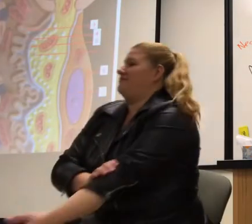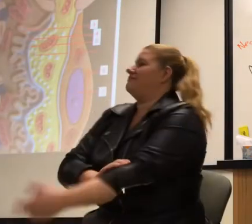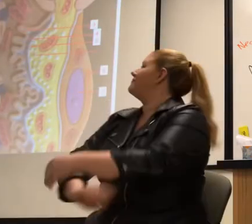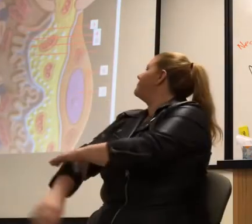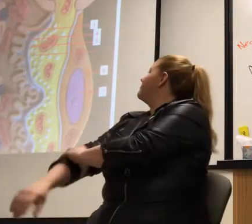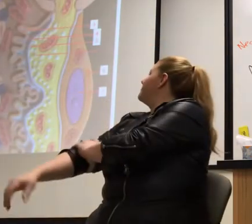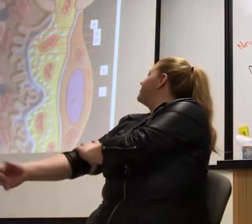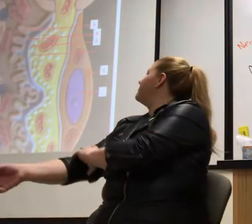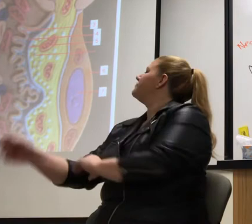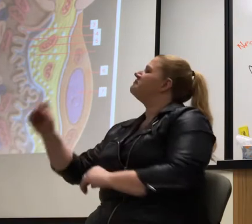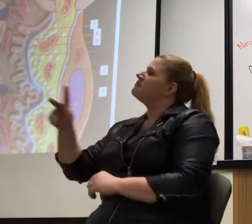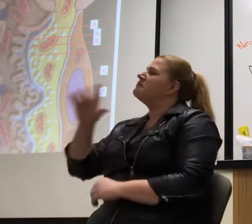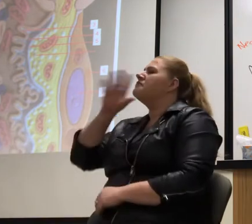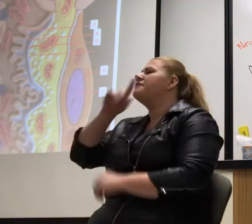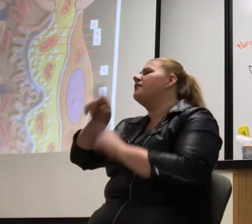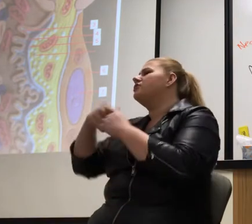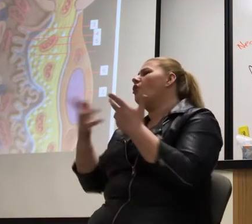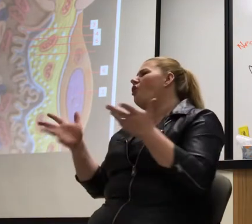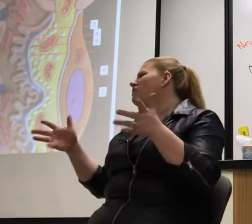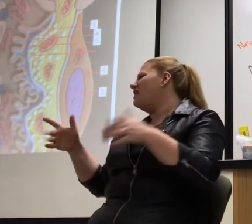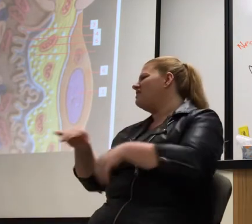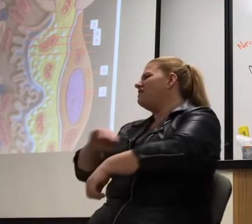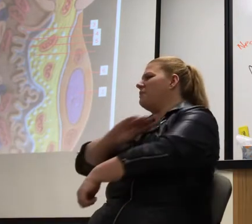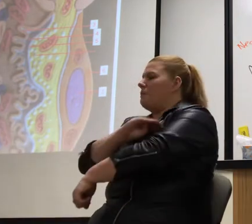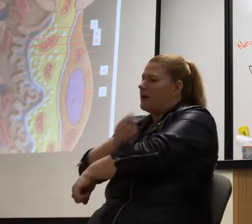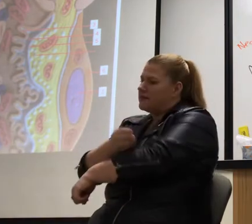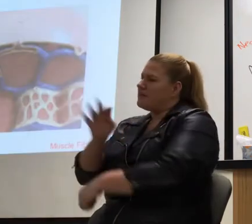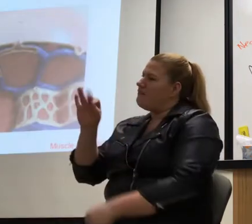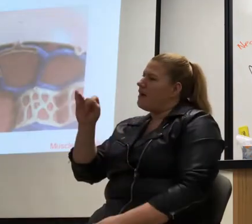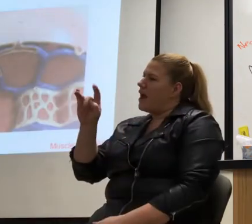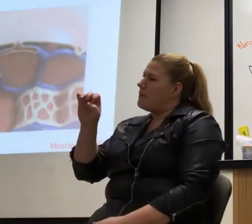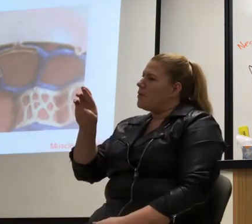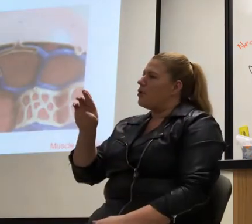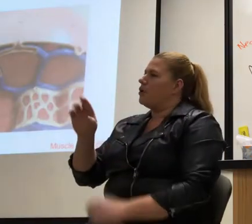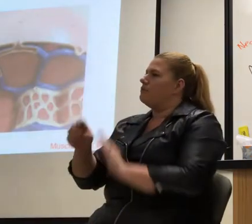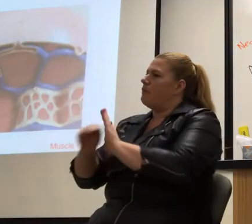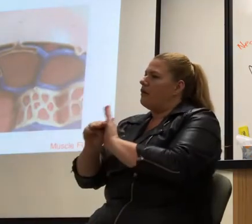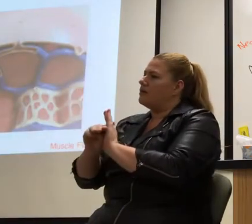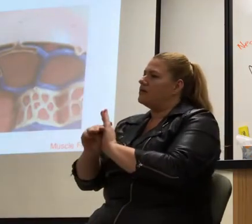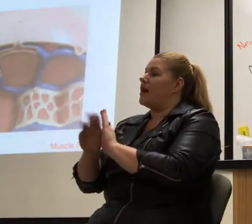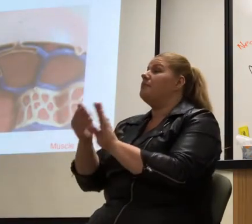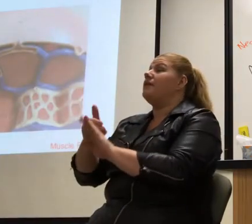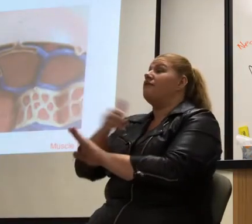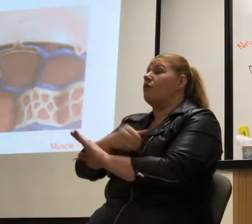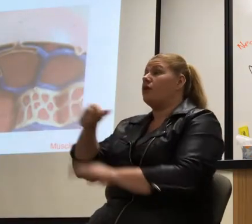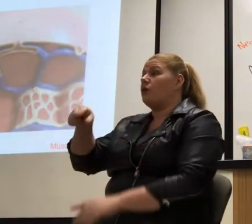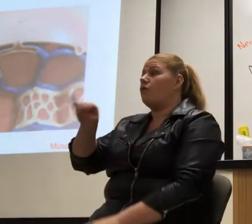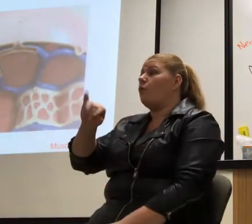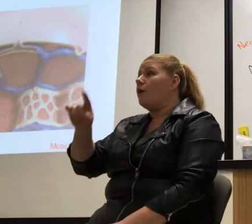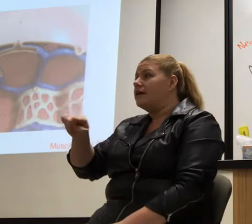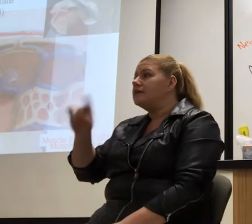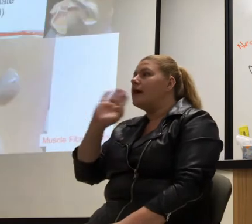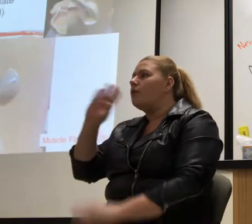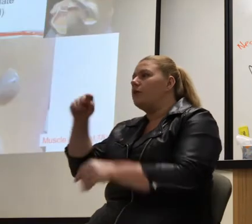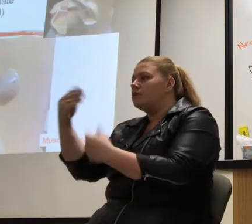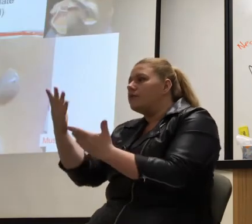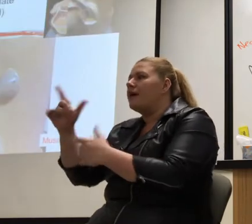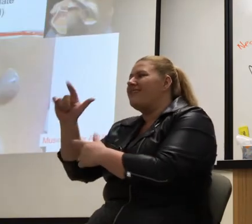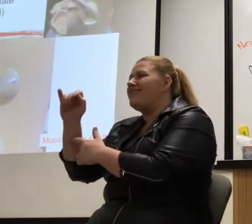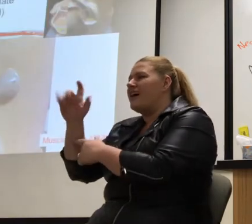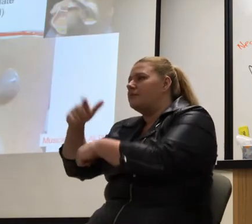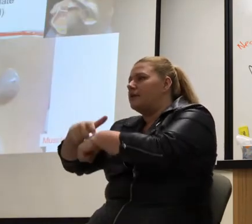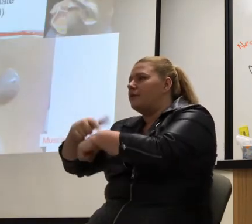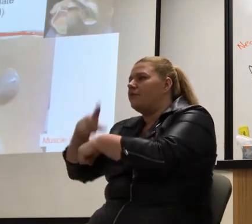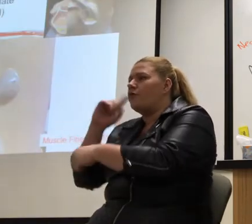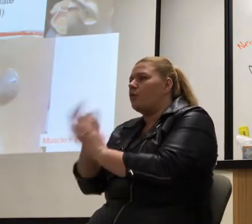the muscle fiber models and preparations for today's quiz, and before the quiz, I'll be sure to give you some lab time to review. And remember, you have